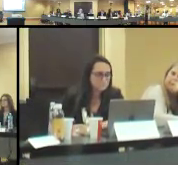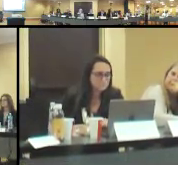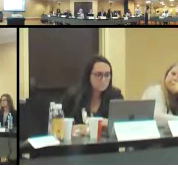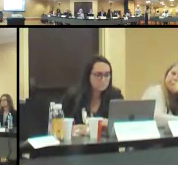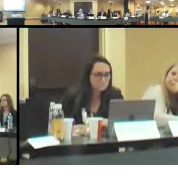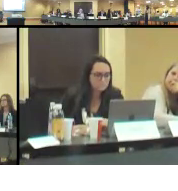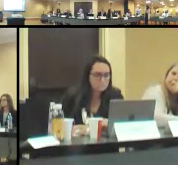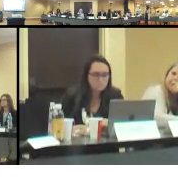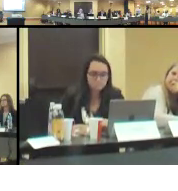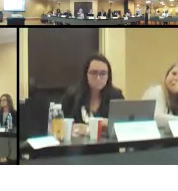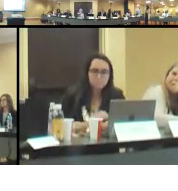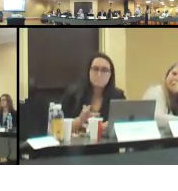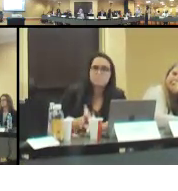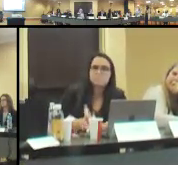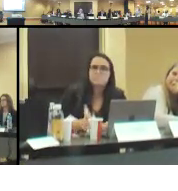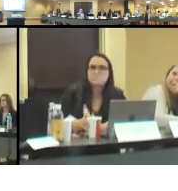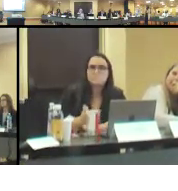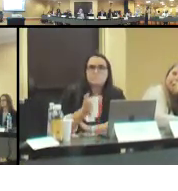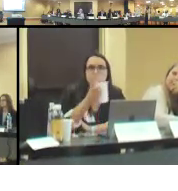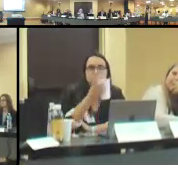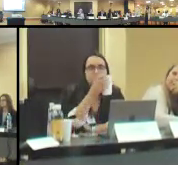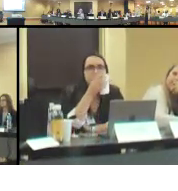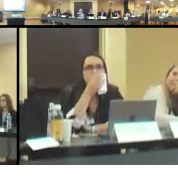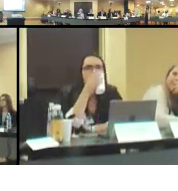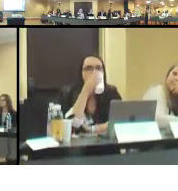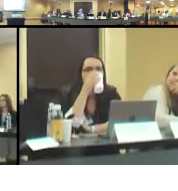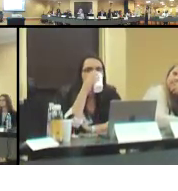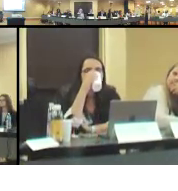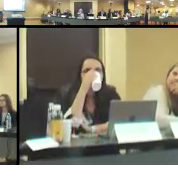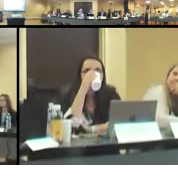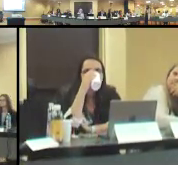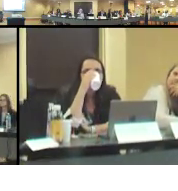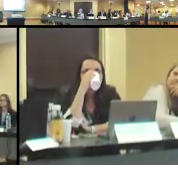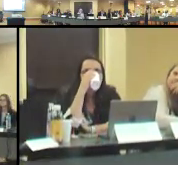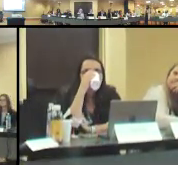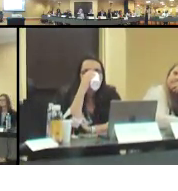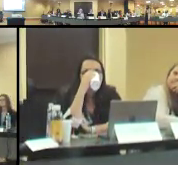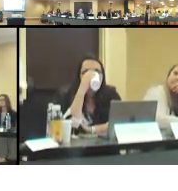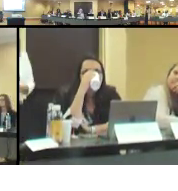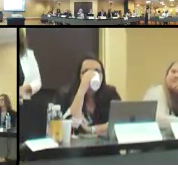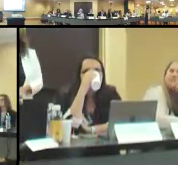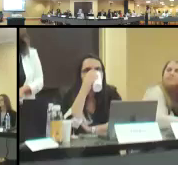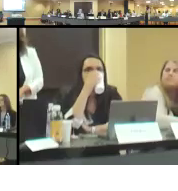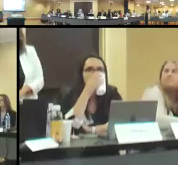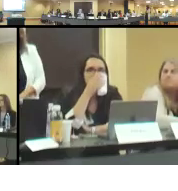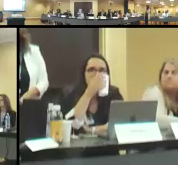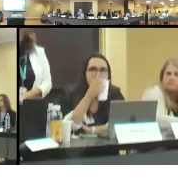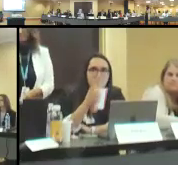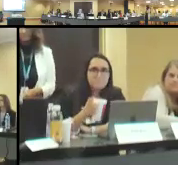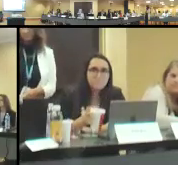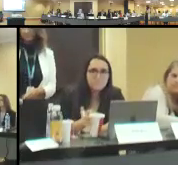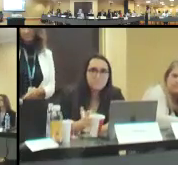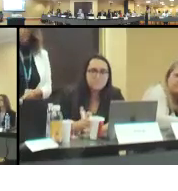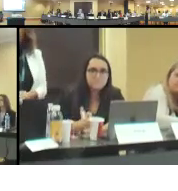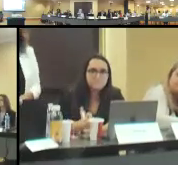the issue of law enforcement response. This is an issue that keeps getting brought up, and I just feel